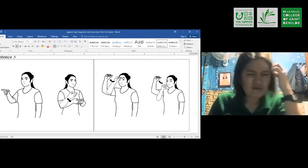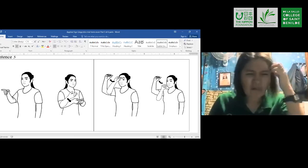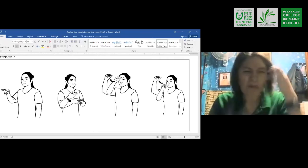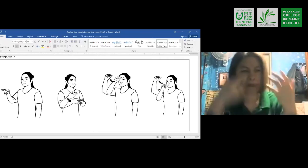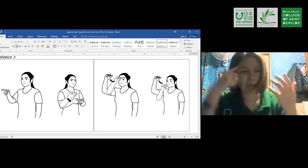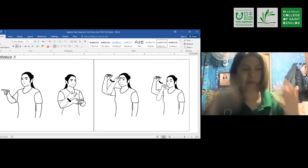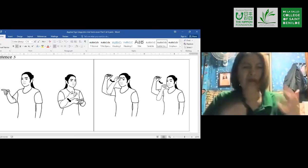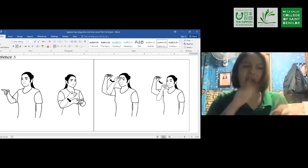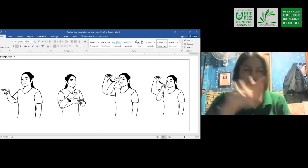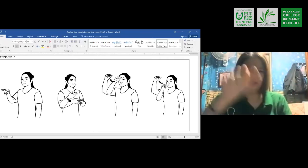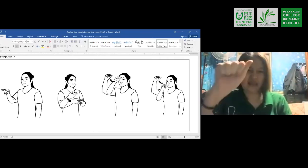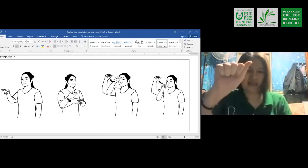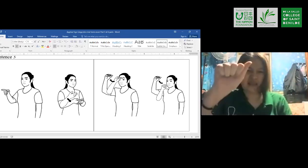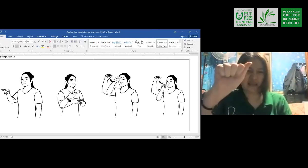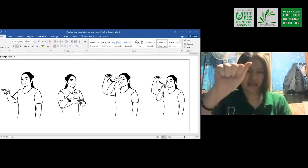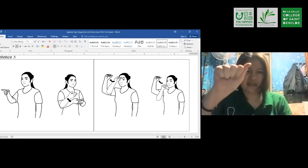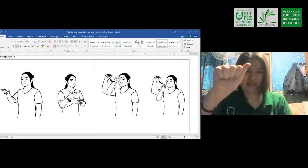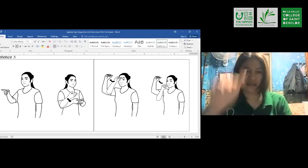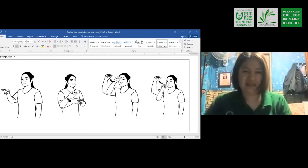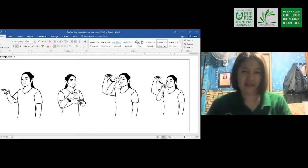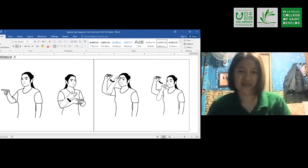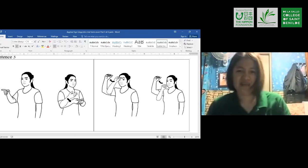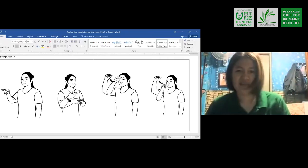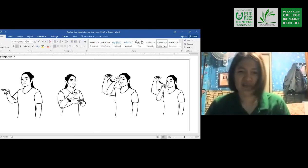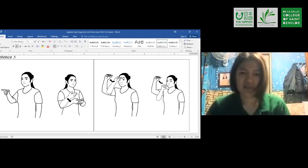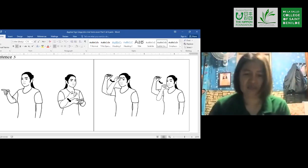Well, at first I thought I was wrong with my answer because I said A,